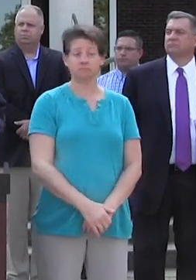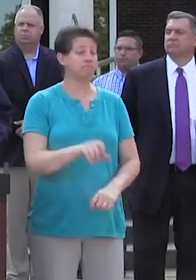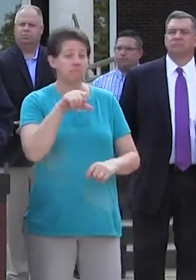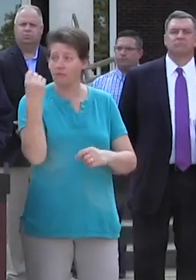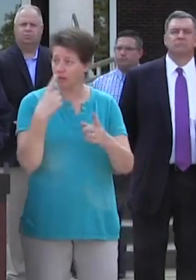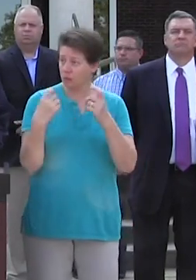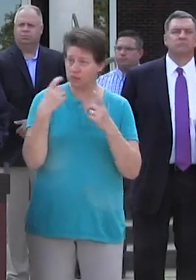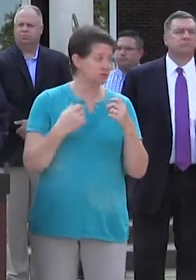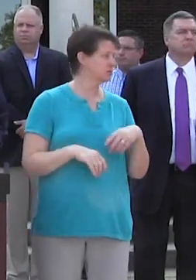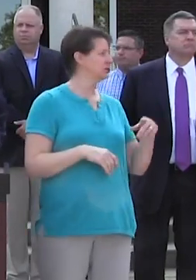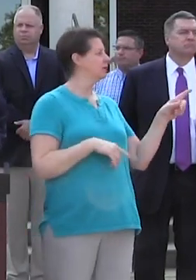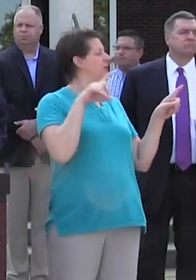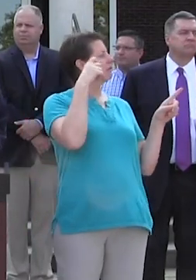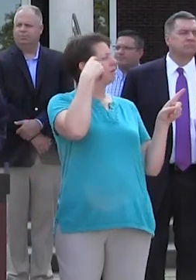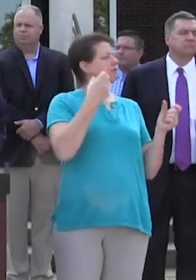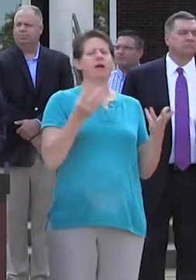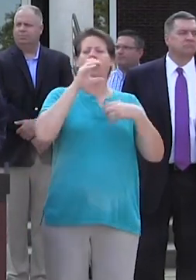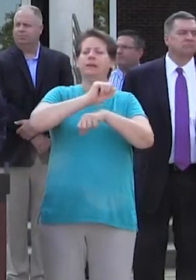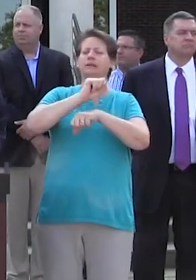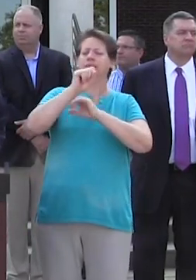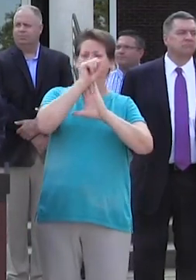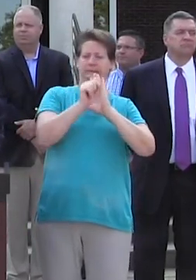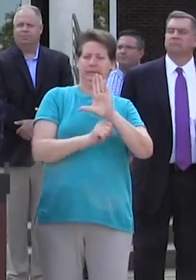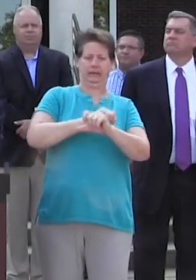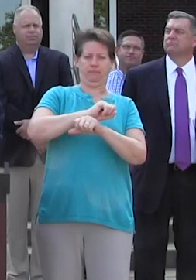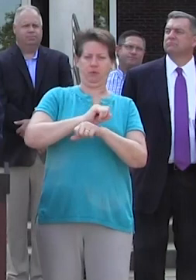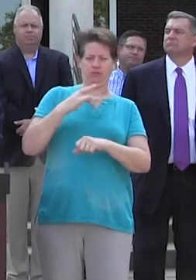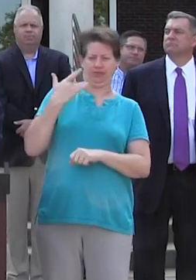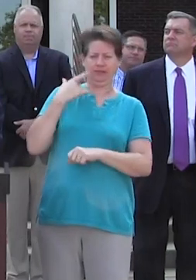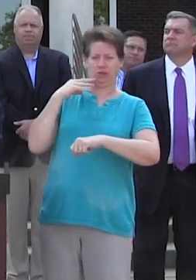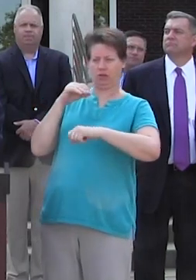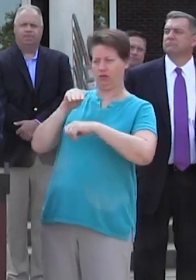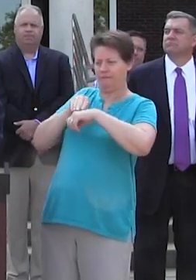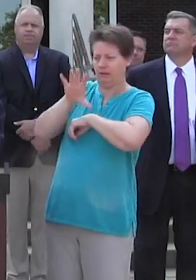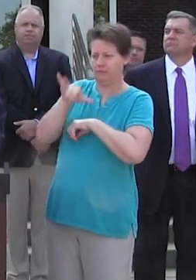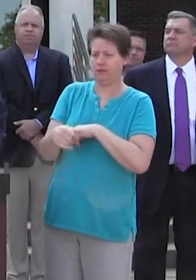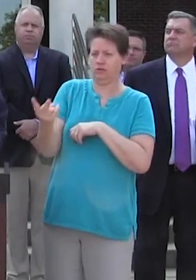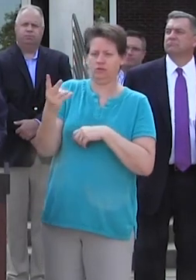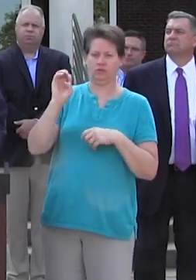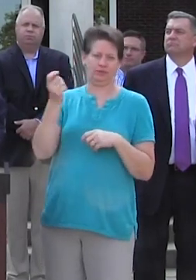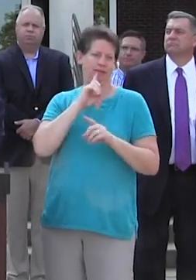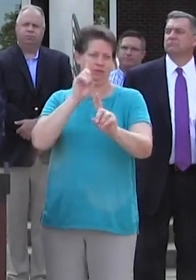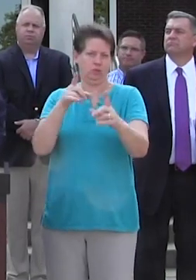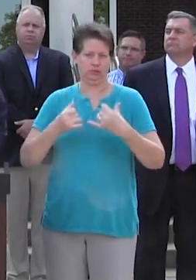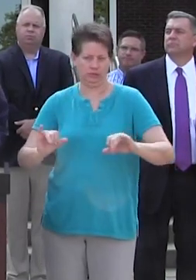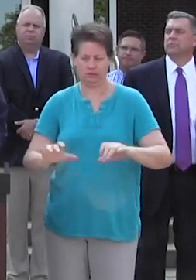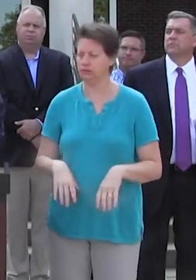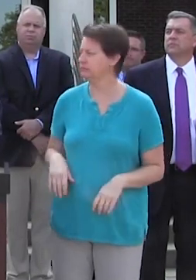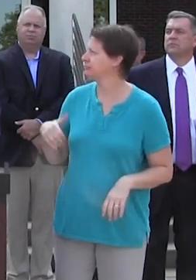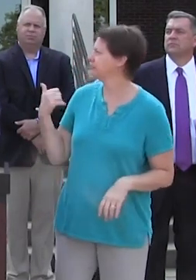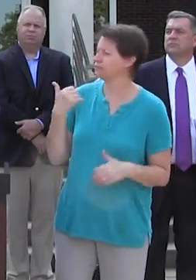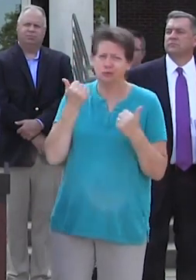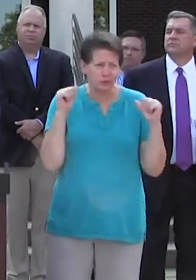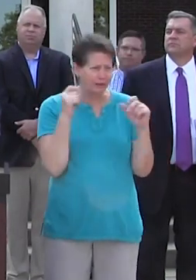Any more questions? Governor, how many state employees do you think are affected by your two executive orders? We are